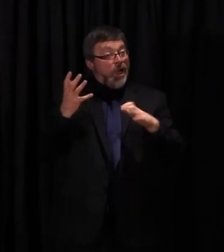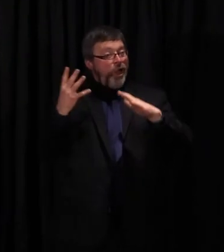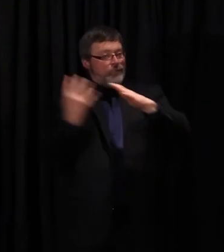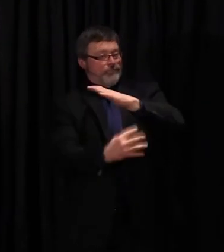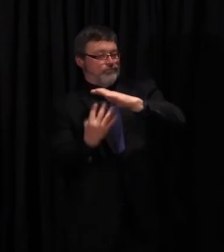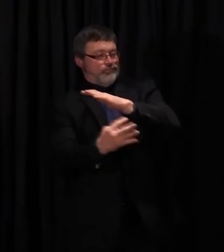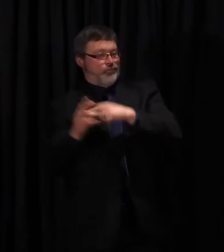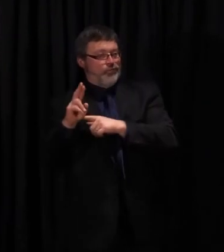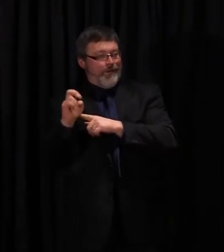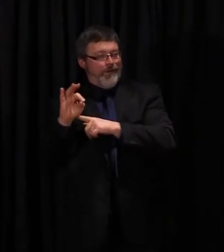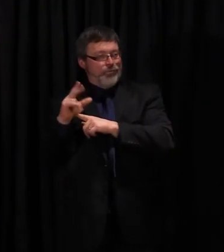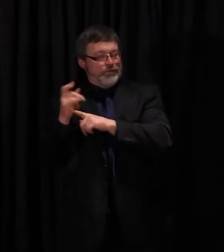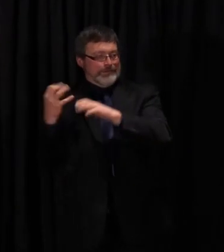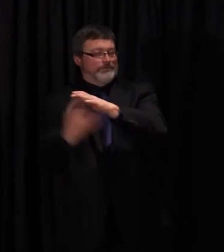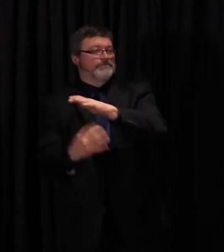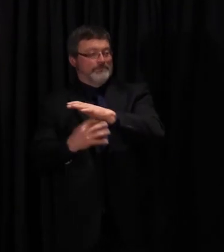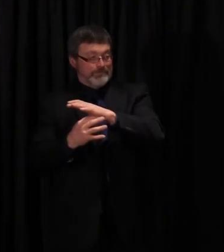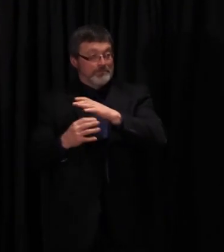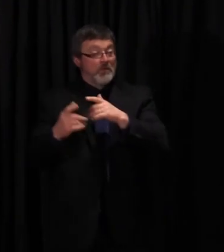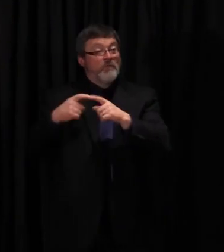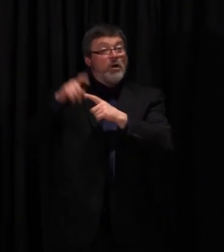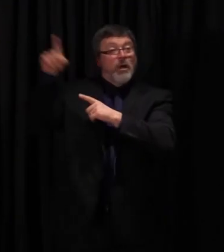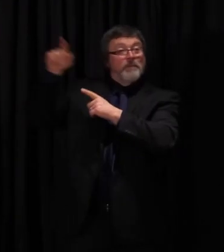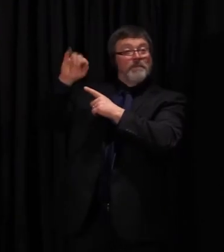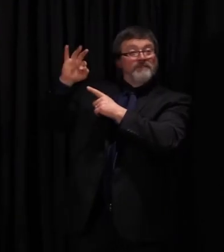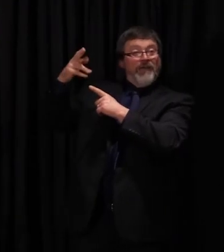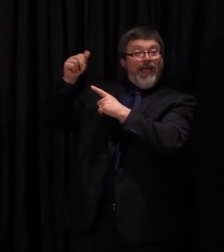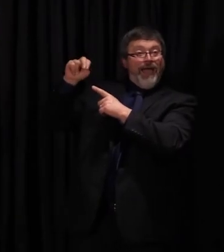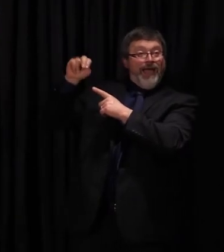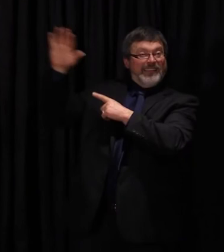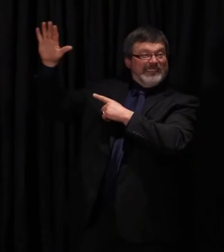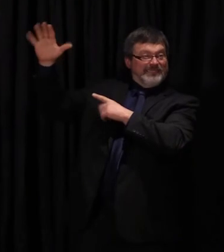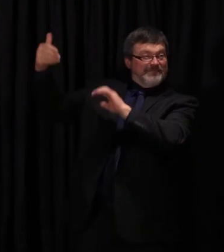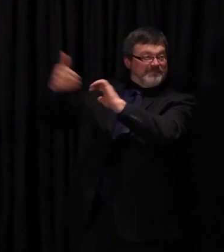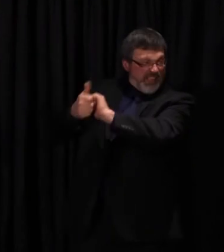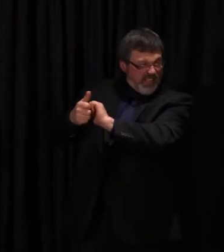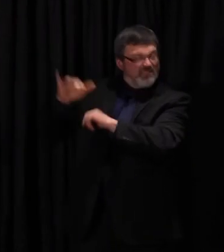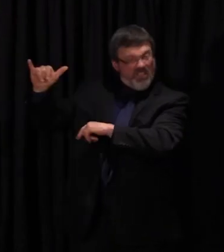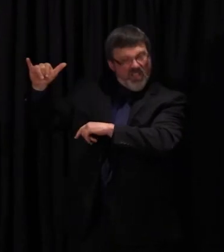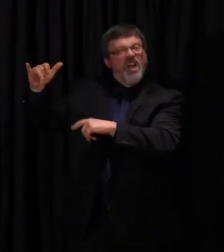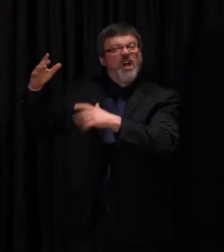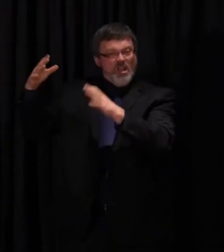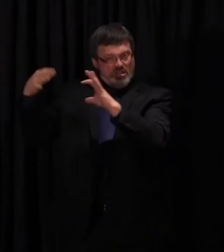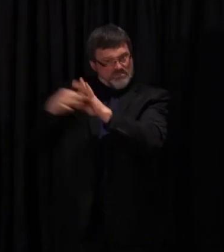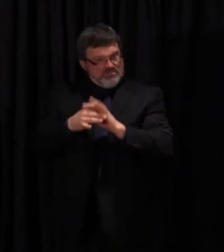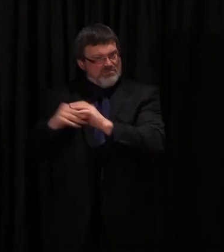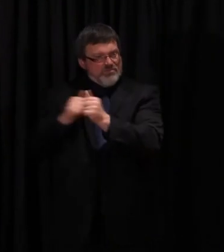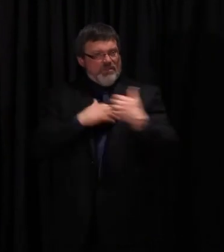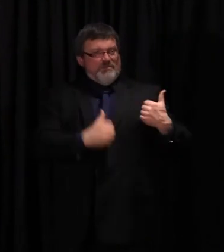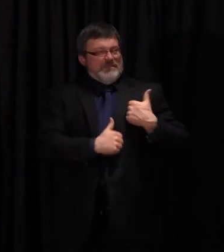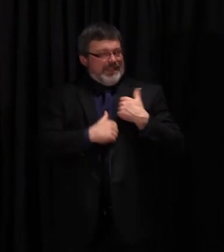especially the Afghan allies who served alongside our servicemen and women in the global war on terror.